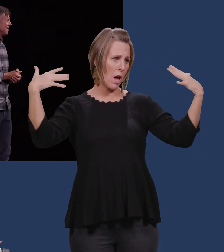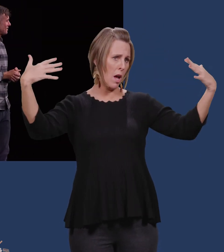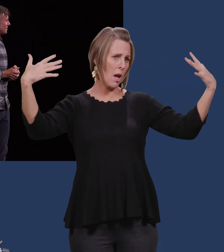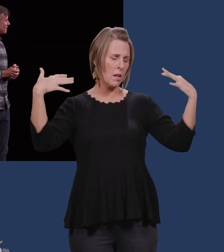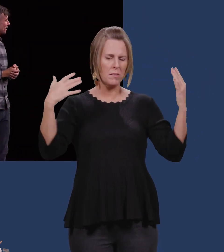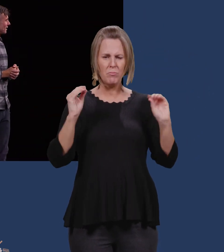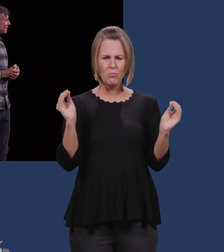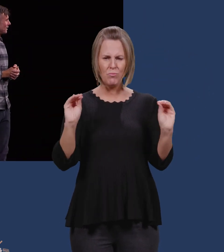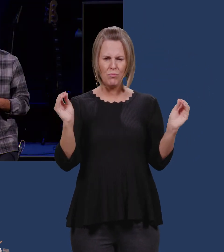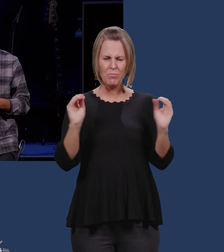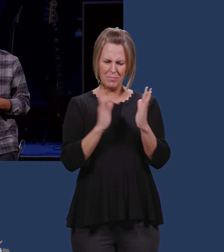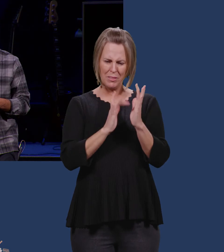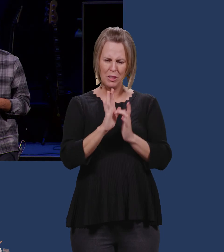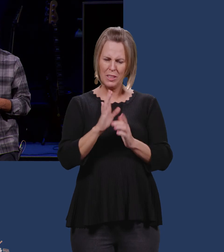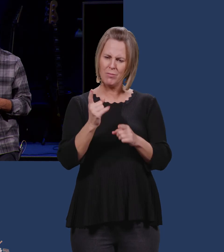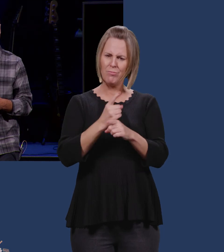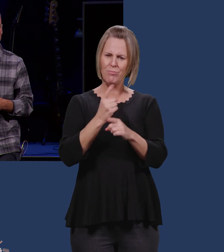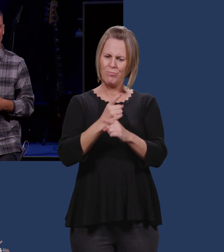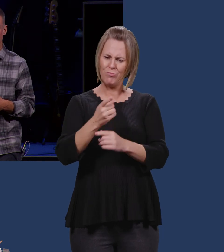everybody else.